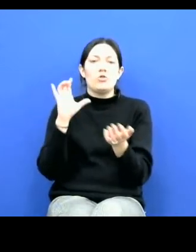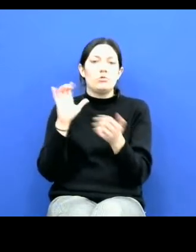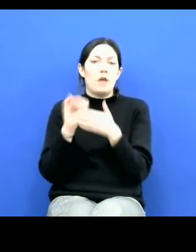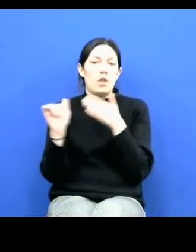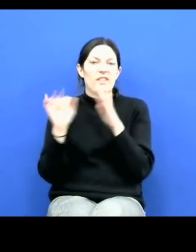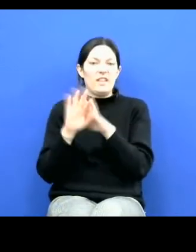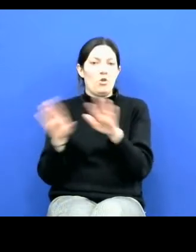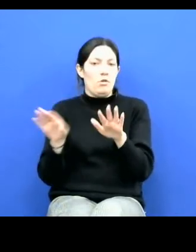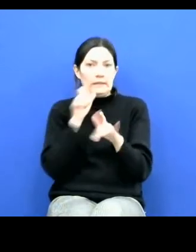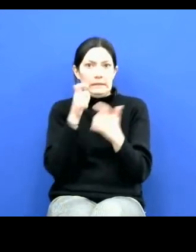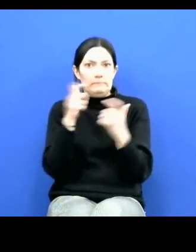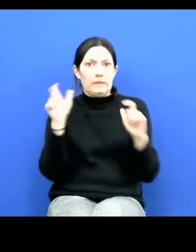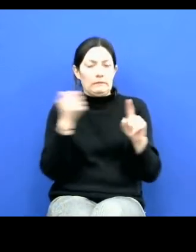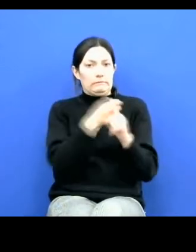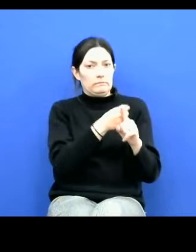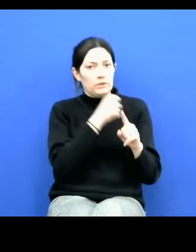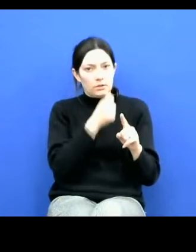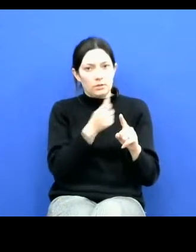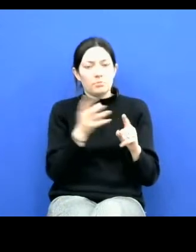it was added.